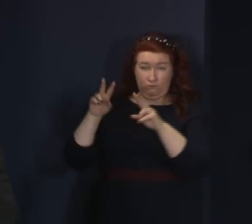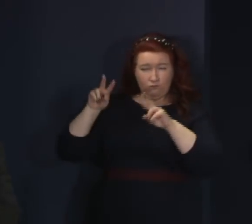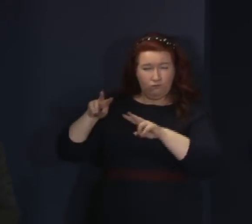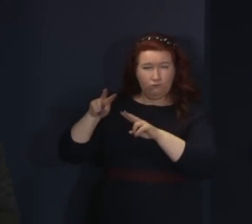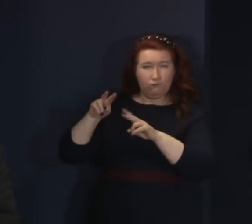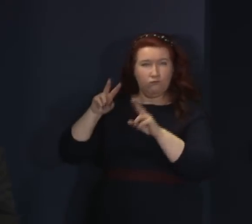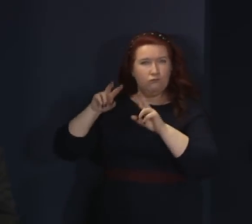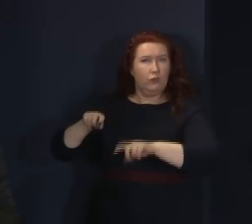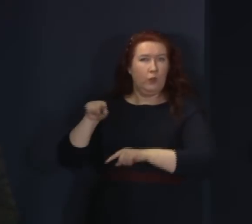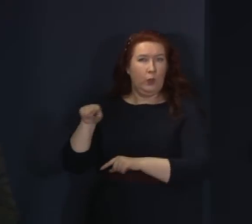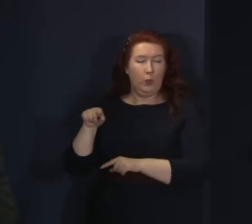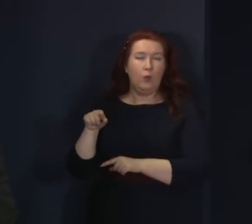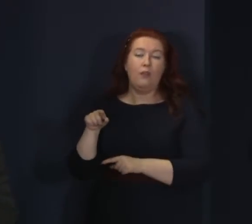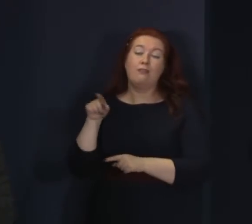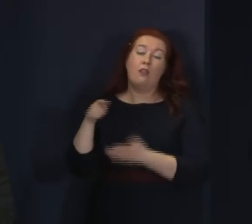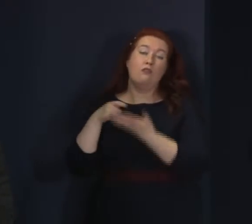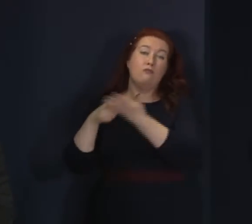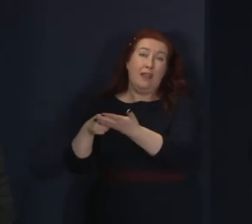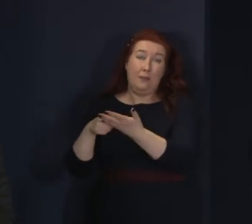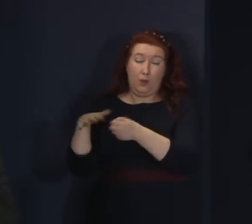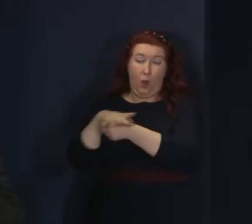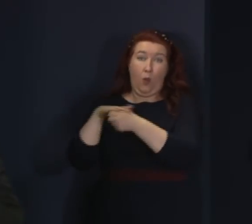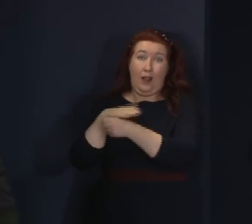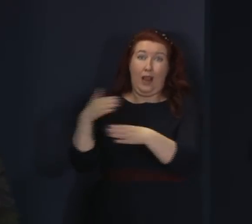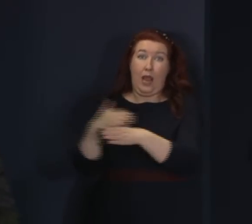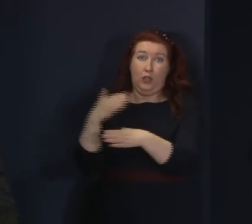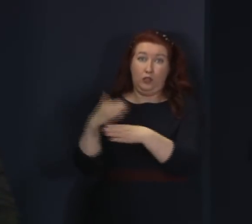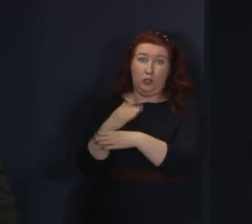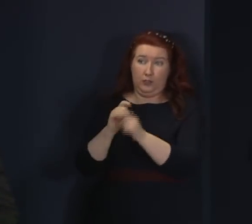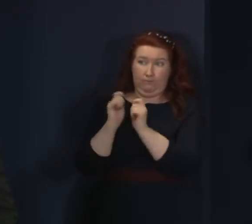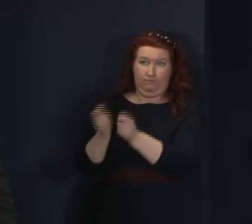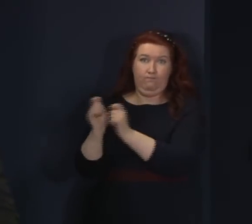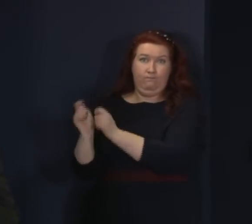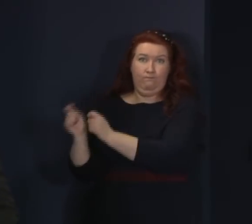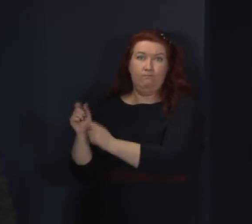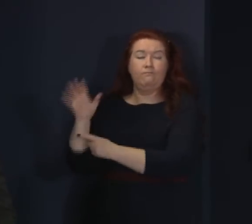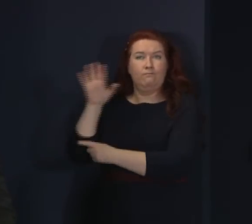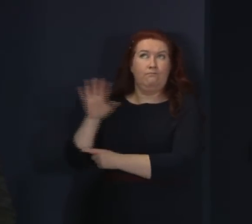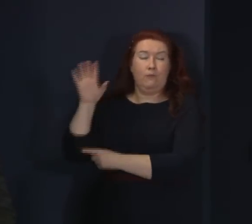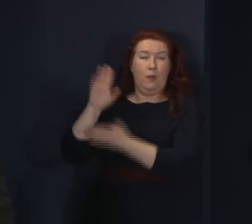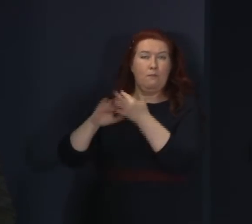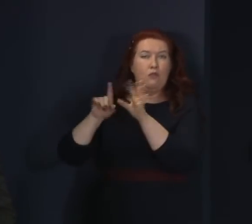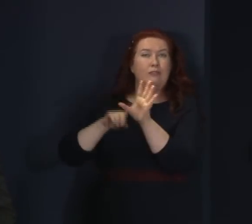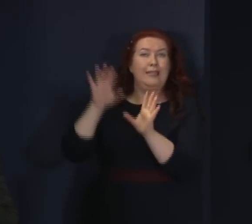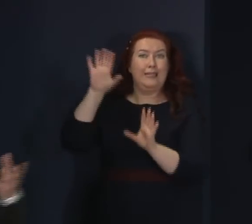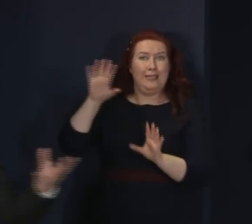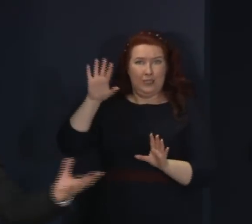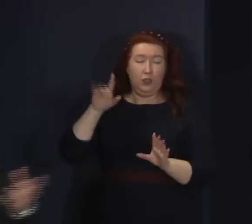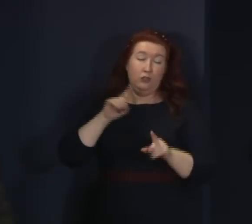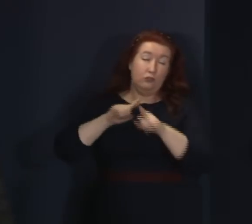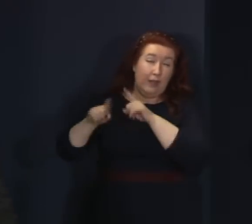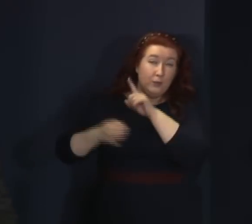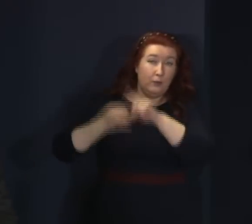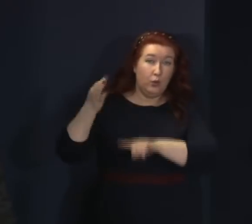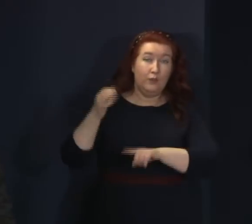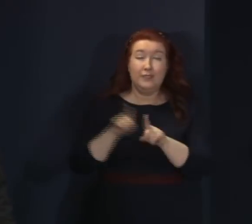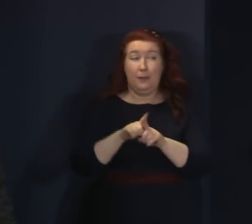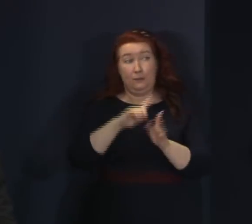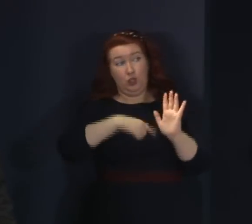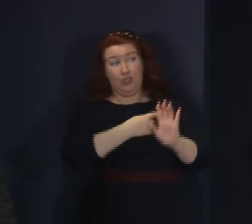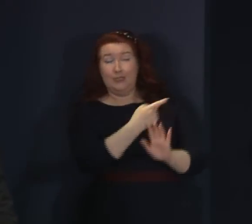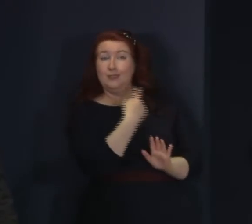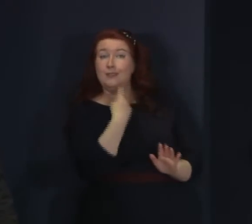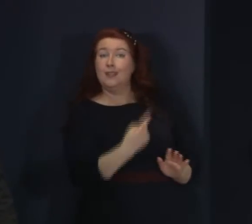recommended at this moment in time a number of local actions that are taken to try to improve the situation there. As Jason's already said, we're